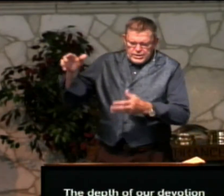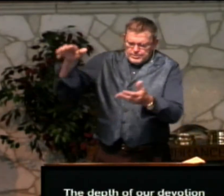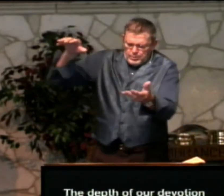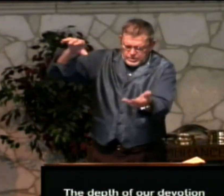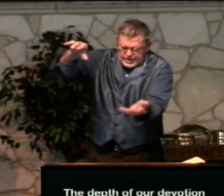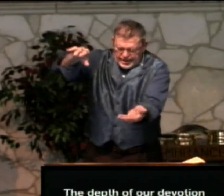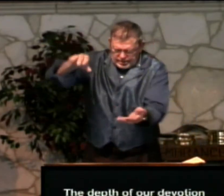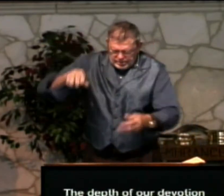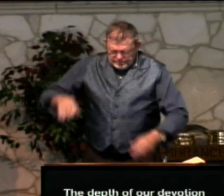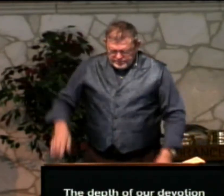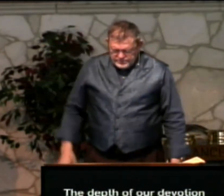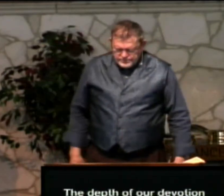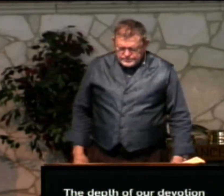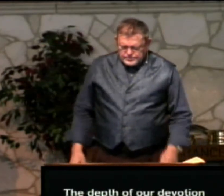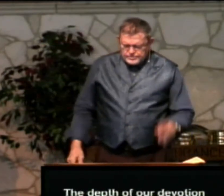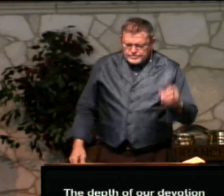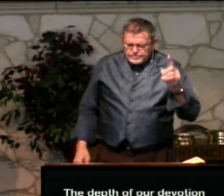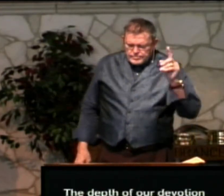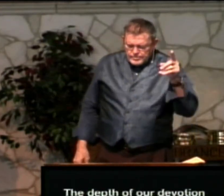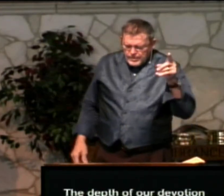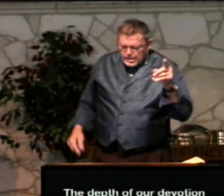And He just pours it out on them.